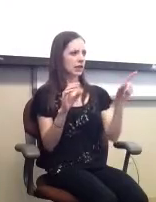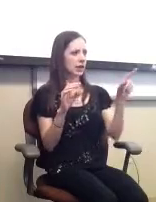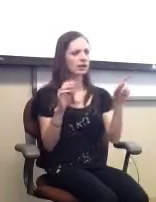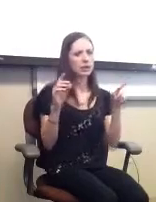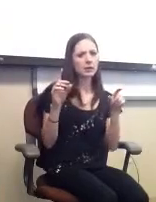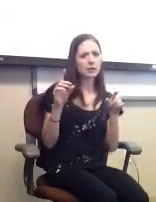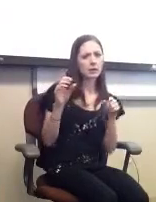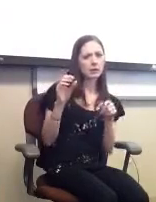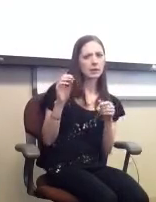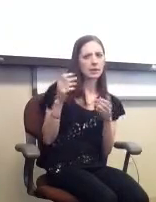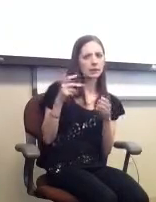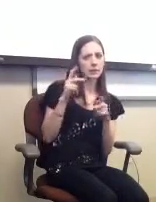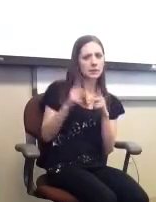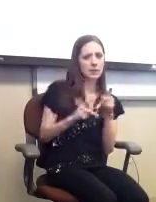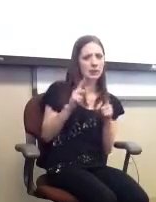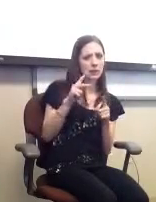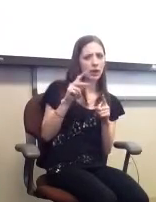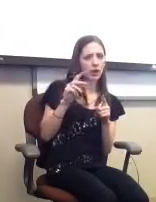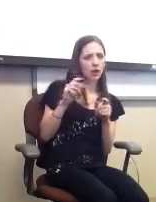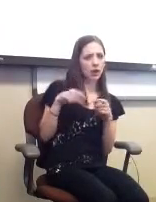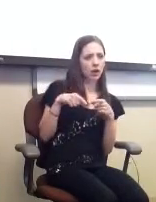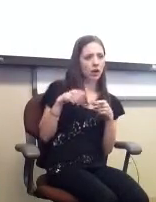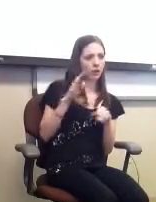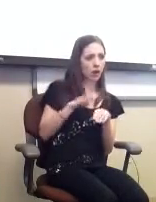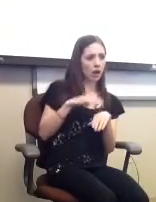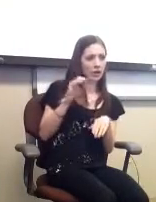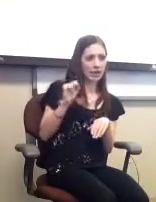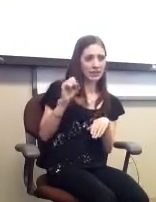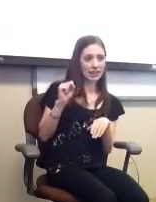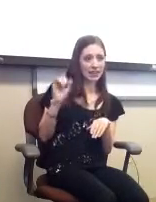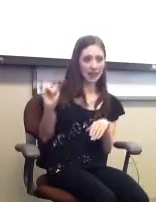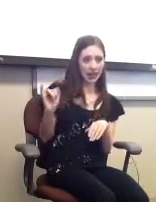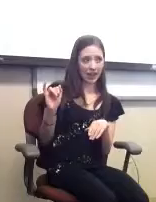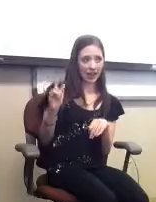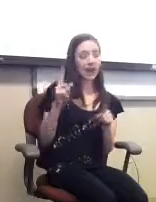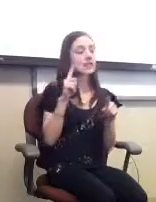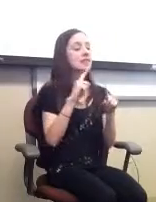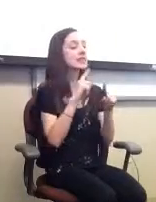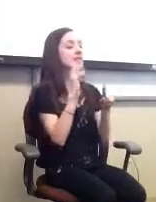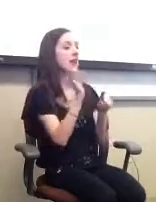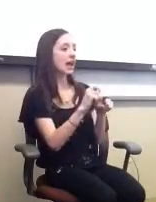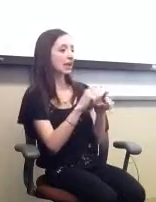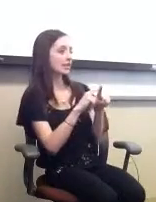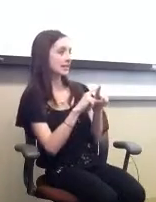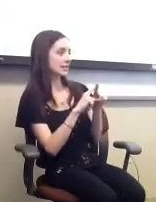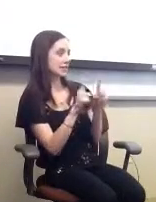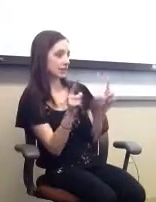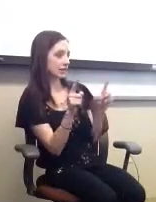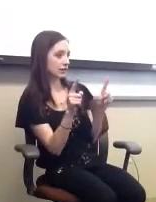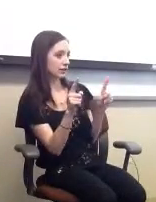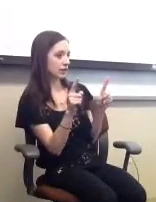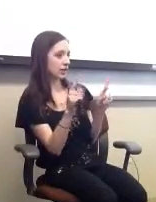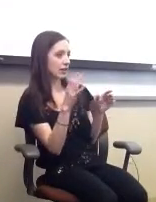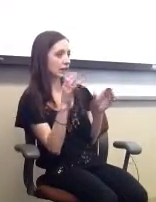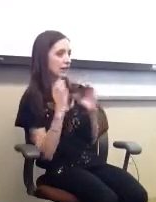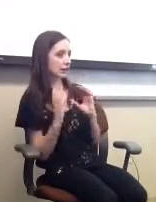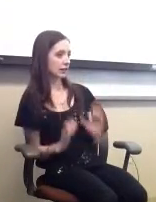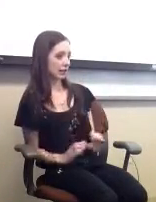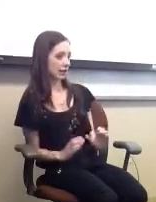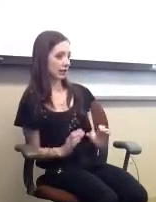people on SSI? SSI is different. That's the second piece of that. Or the client is allowed SSI, SSDI. If the client